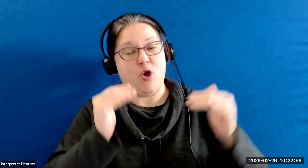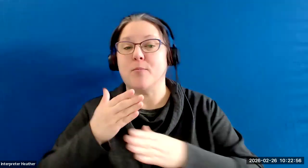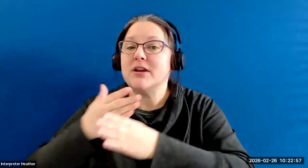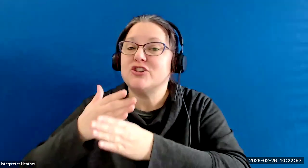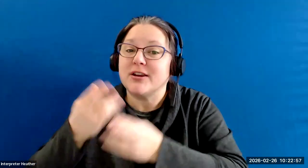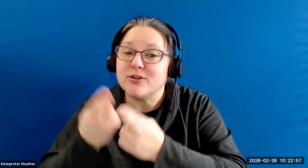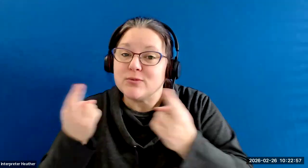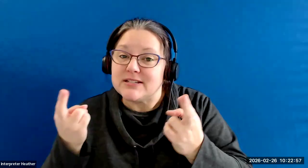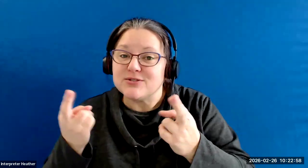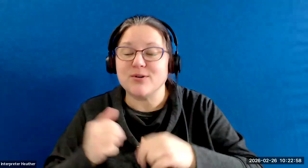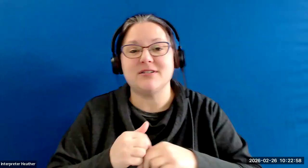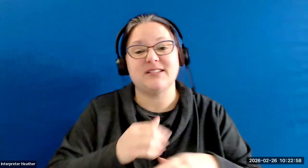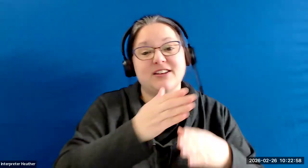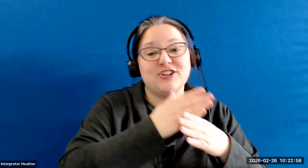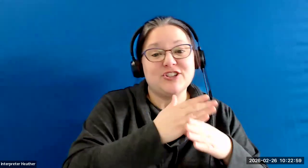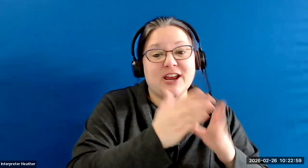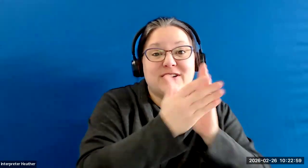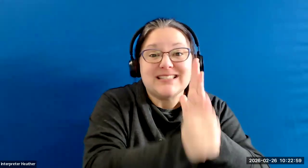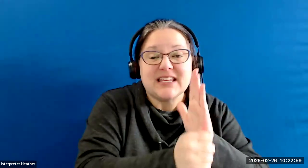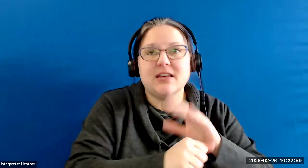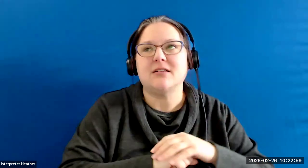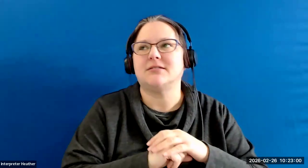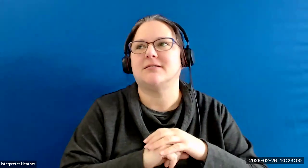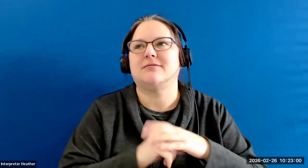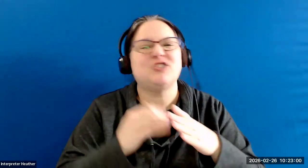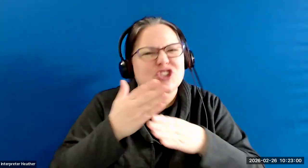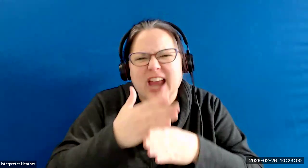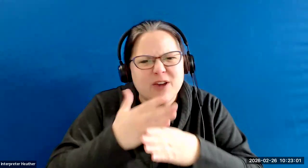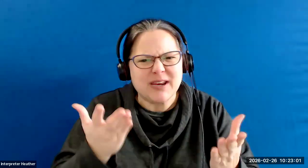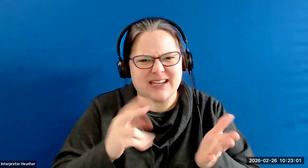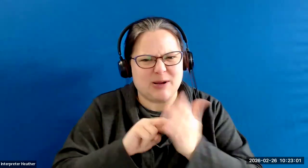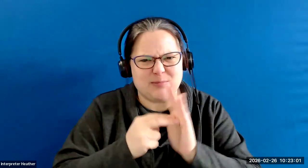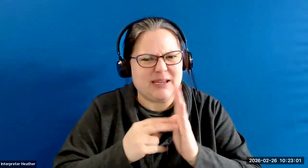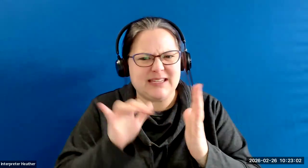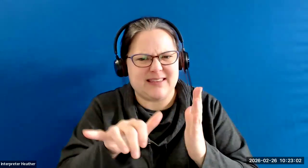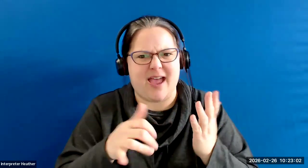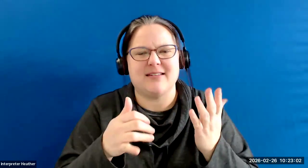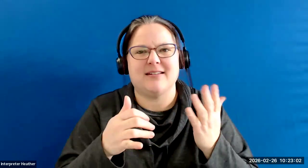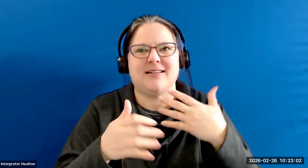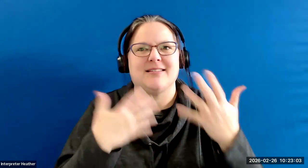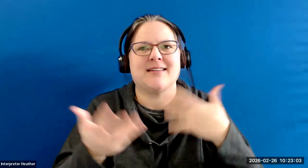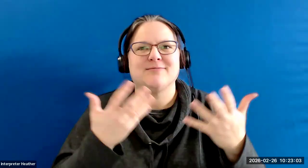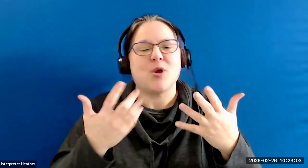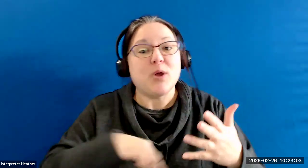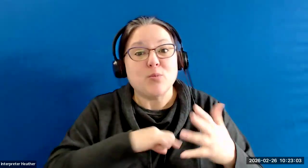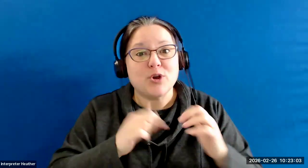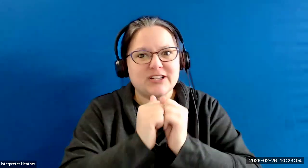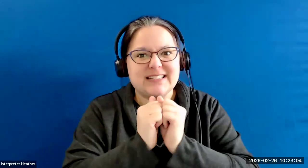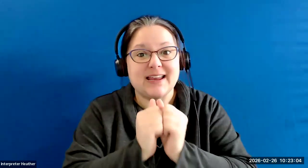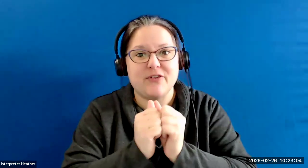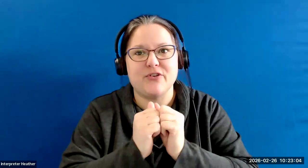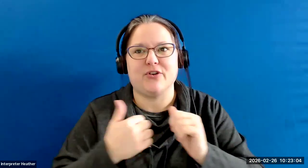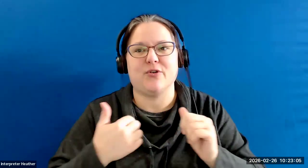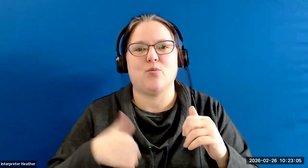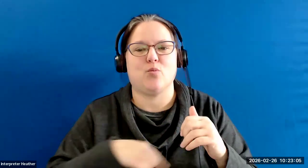resources, skill sharing, the way that when we're together, we automatically